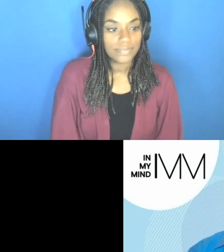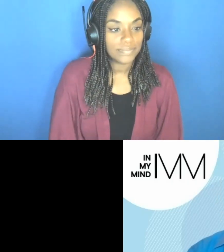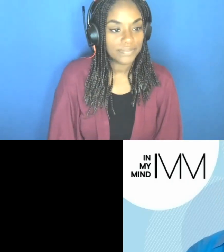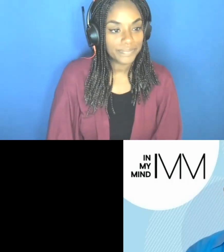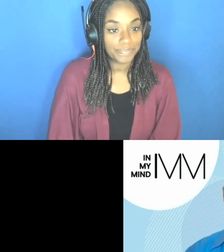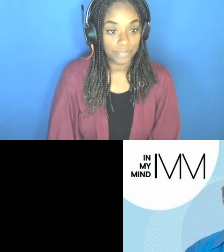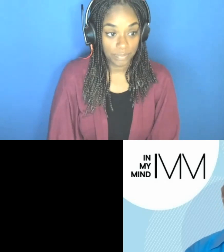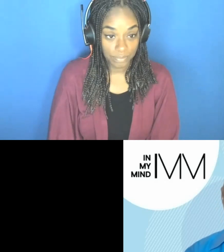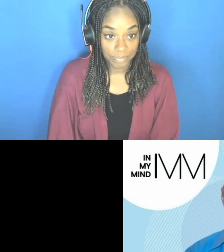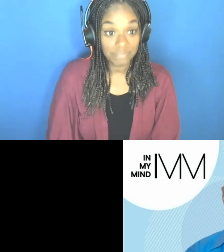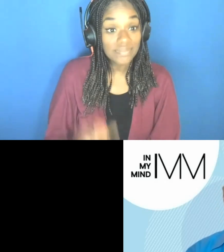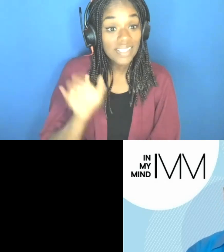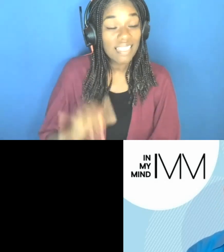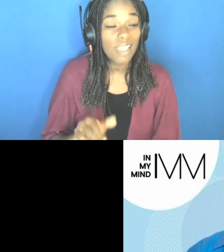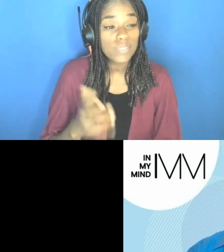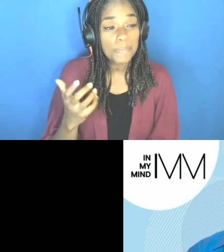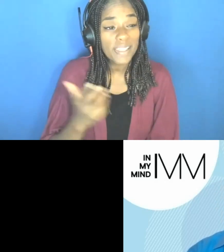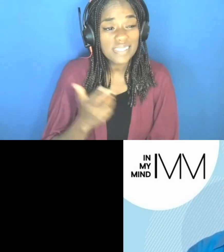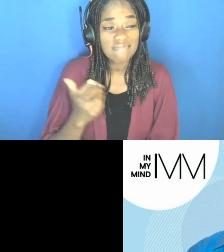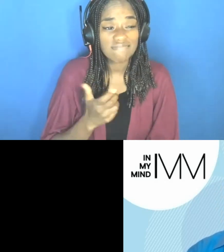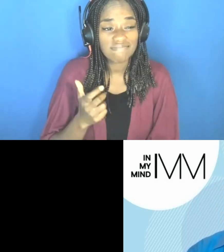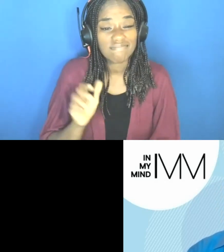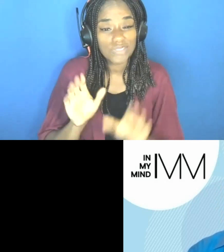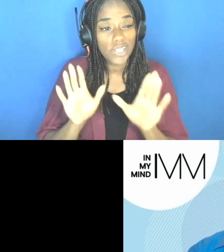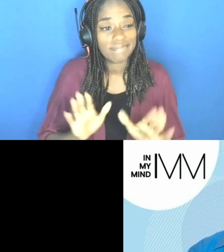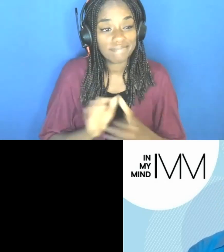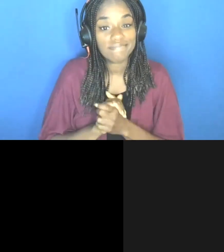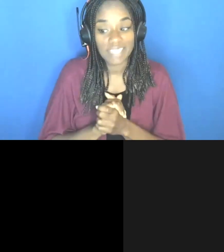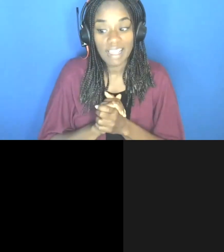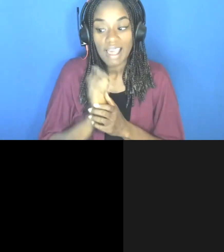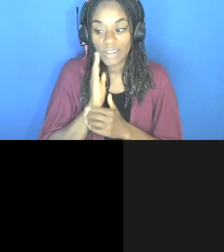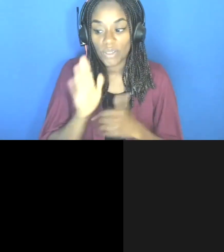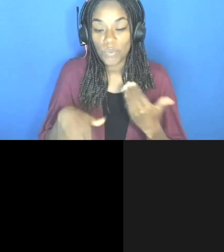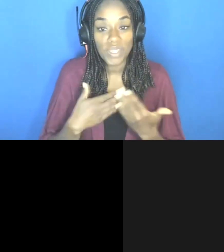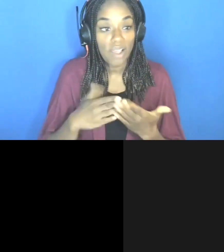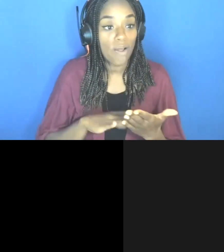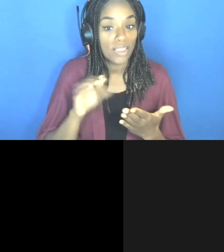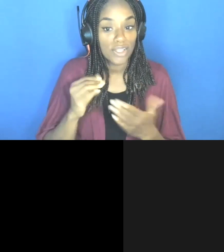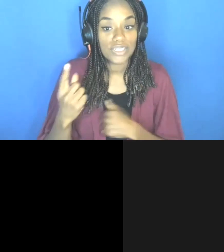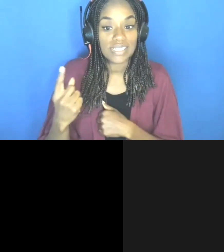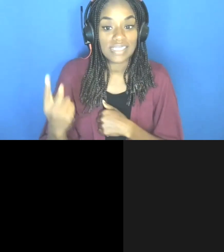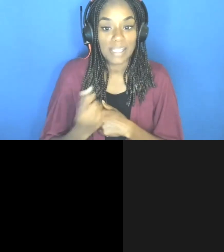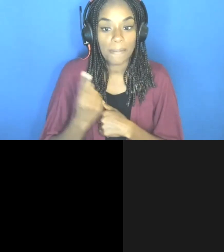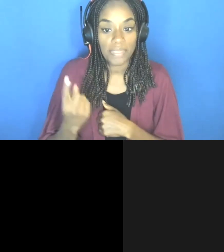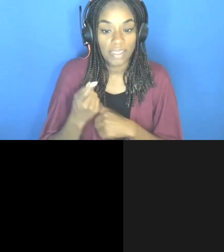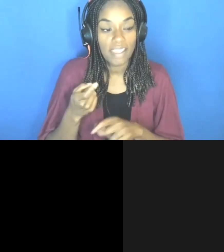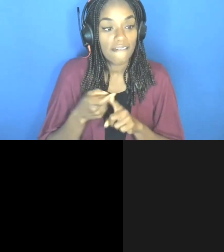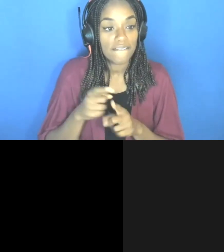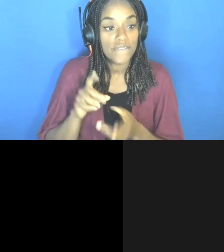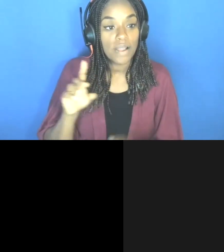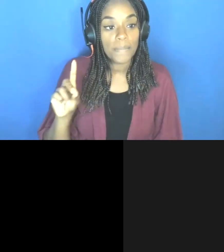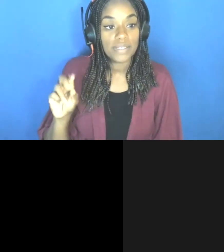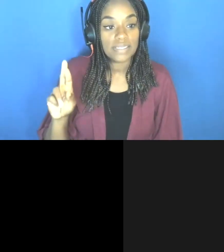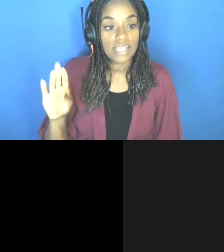Well, that was amazing. That was great. I know we all learned something from what Dr. Bassett had to